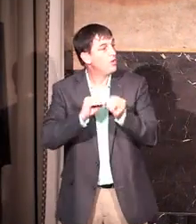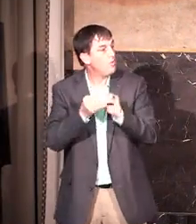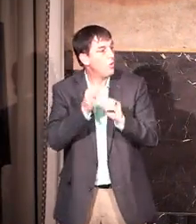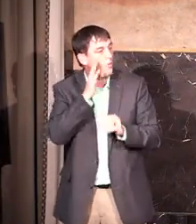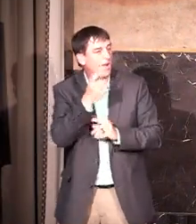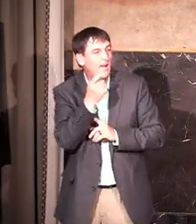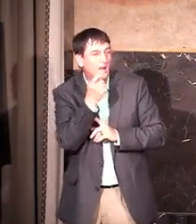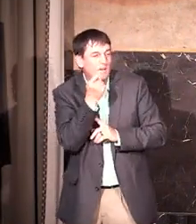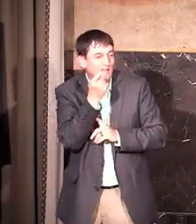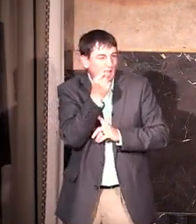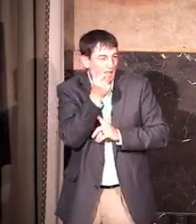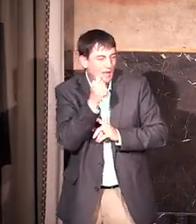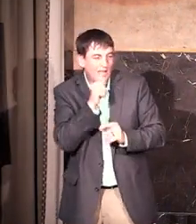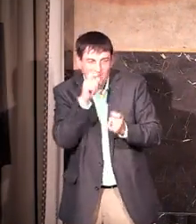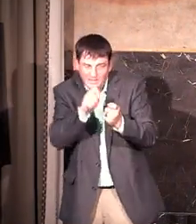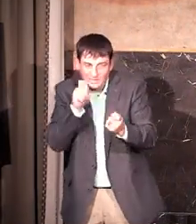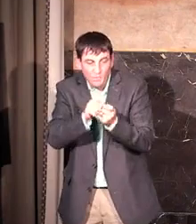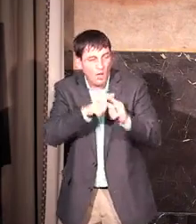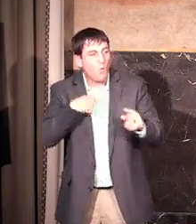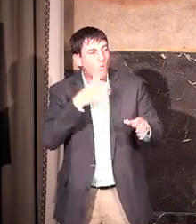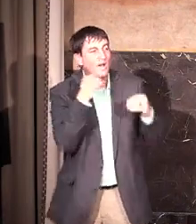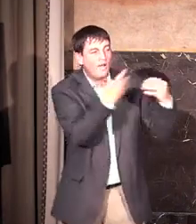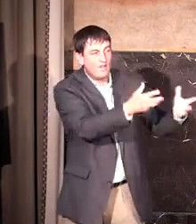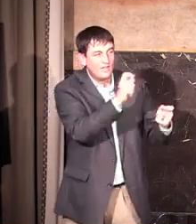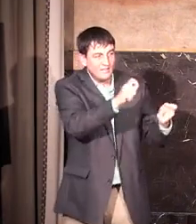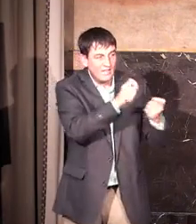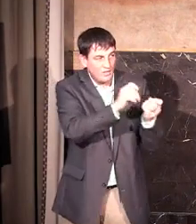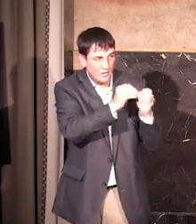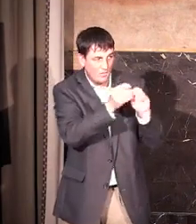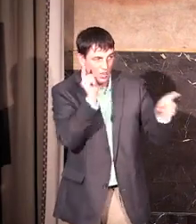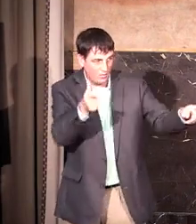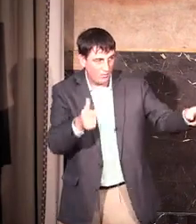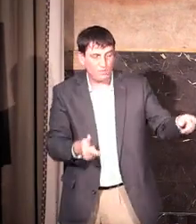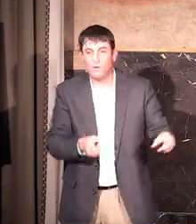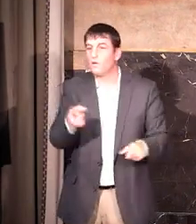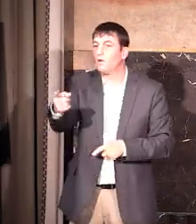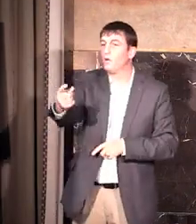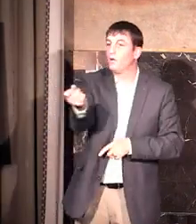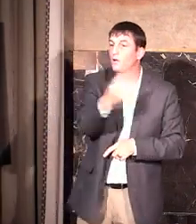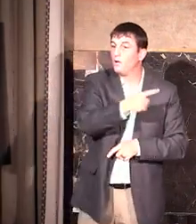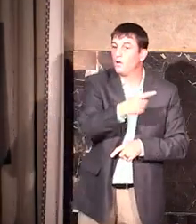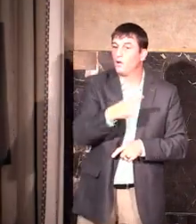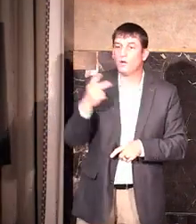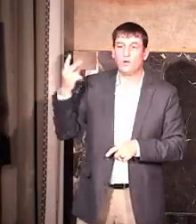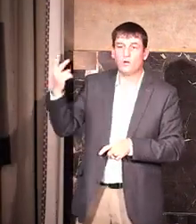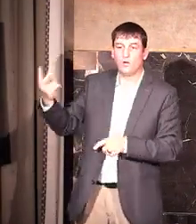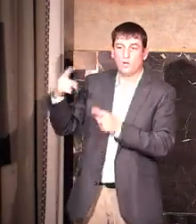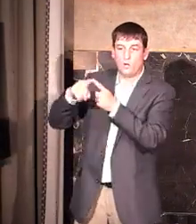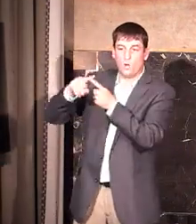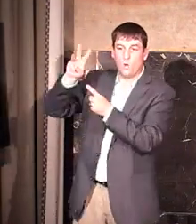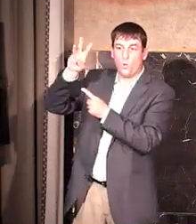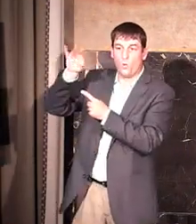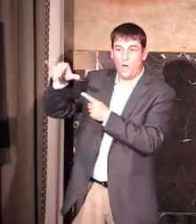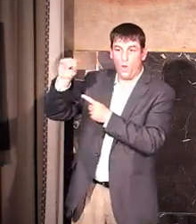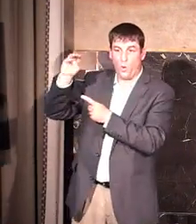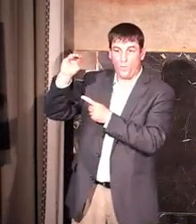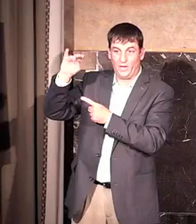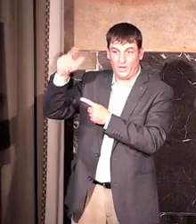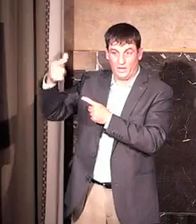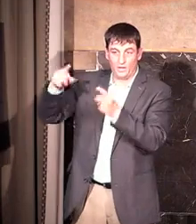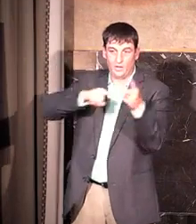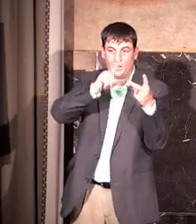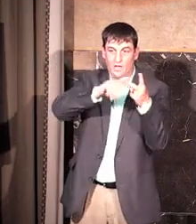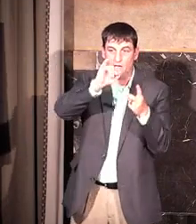slightly off, but I'll get you the exact numbers. Yes, sir. Both the governors of Wyoming and Idaho, where they